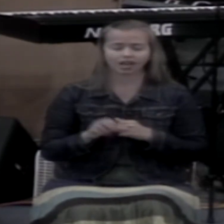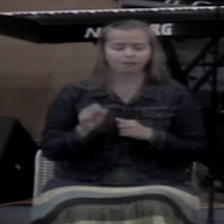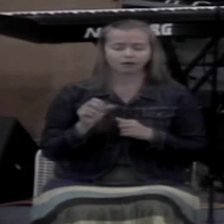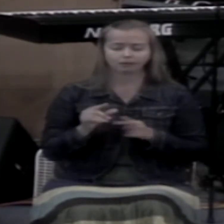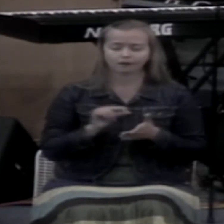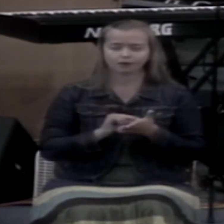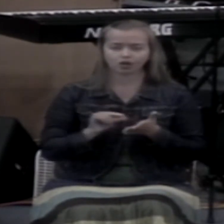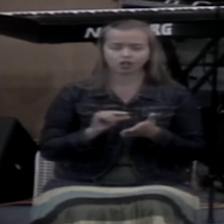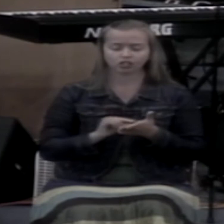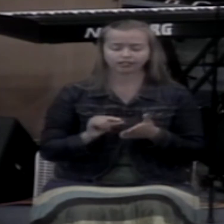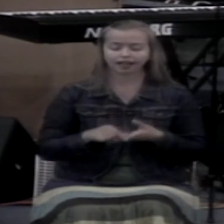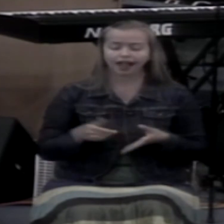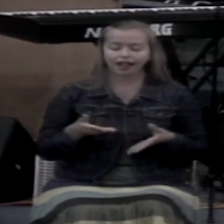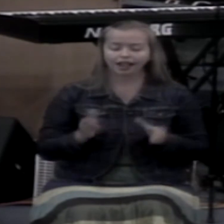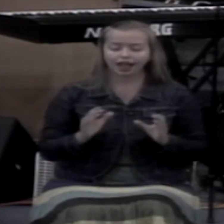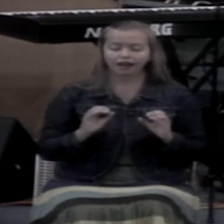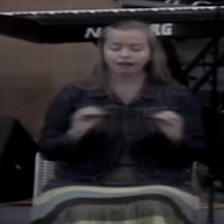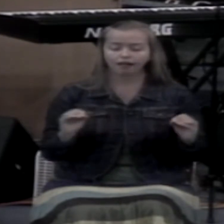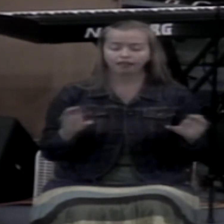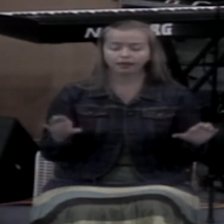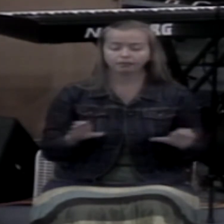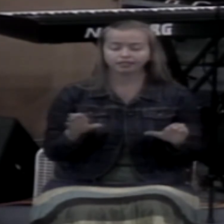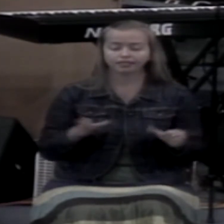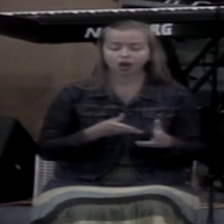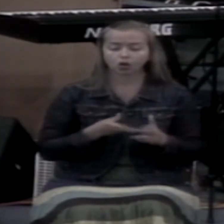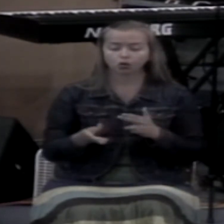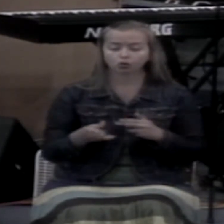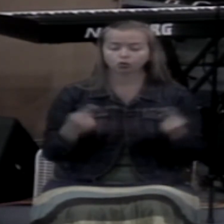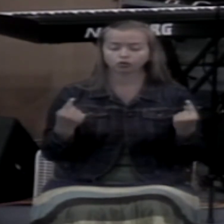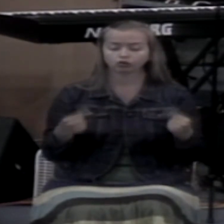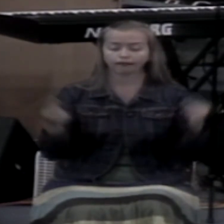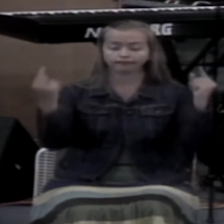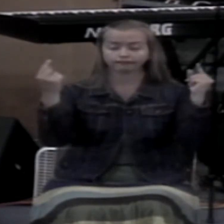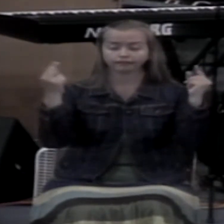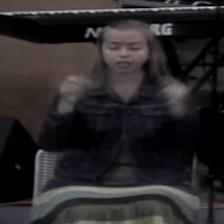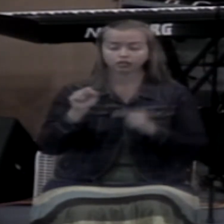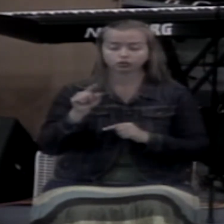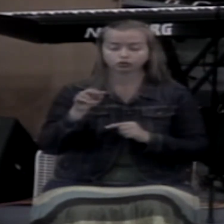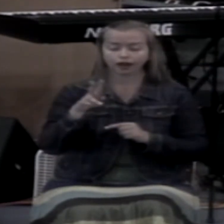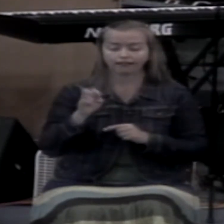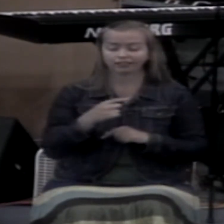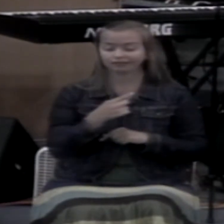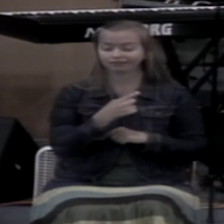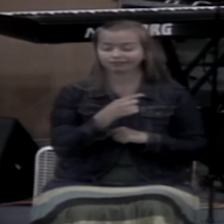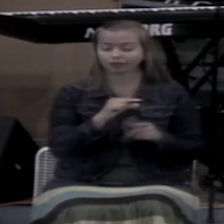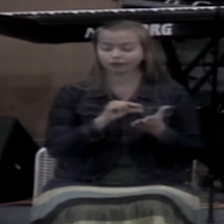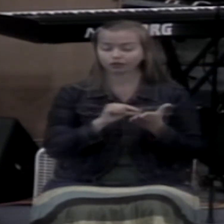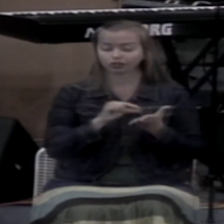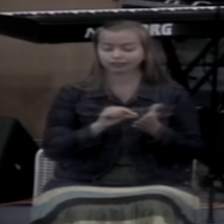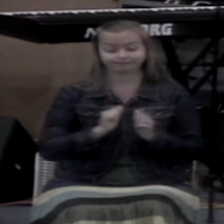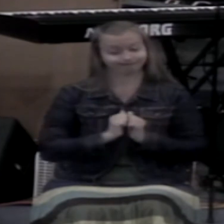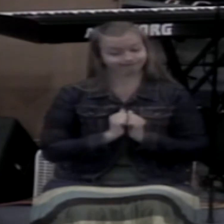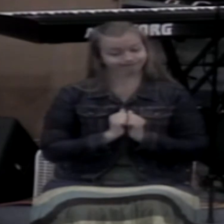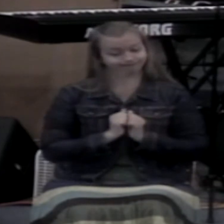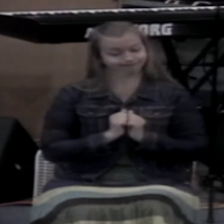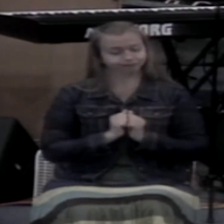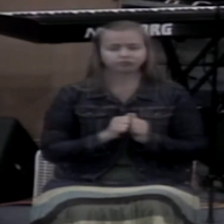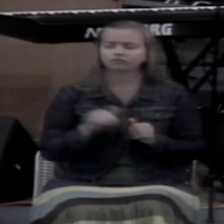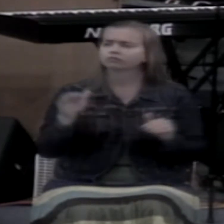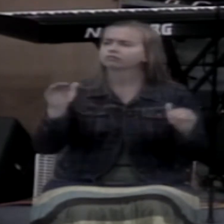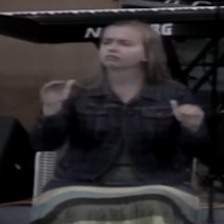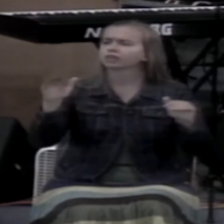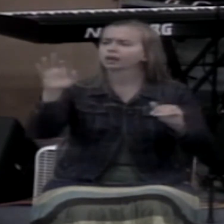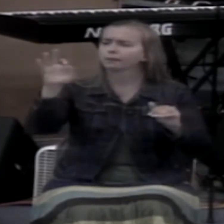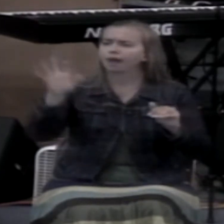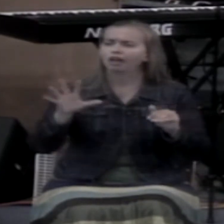Now to you pastors, there's one thing for sure. Your people may not always honor you the way that they need